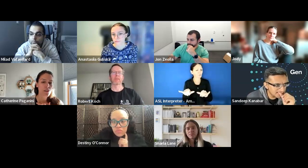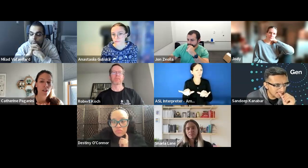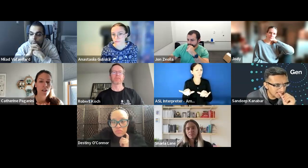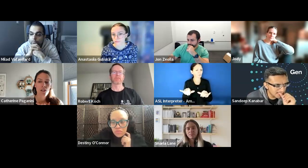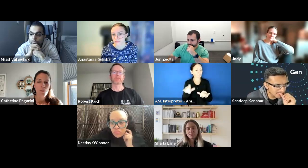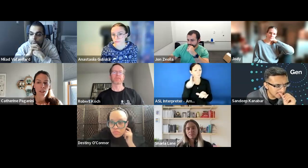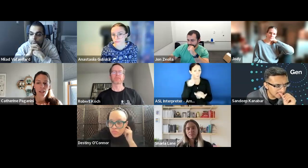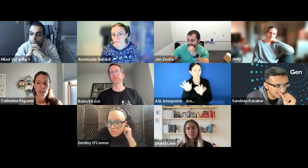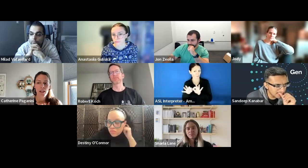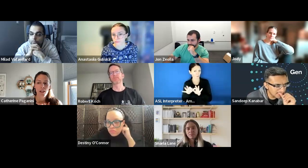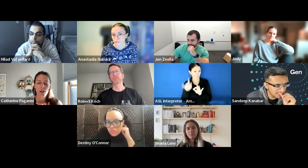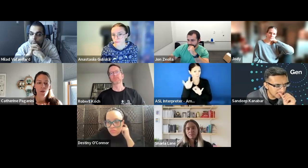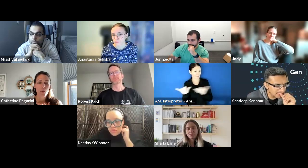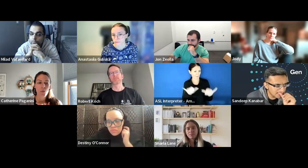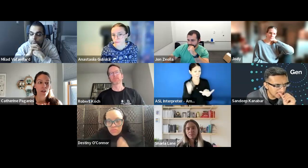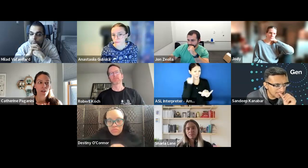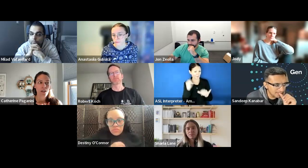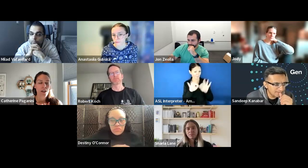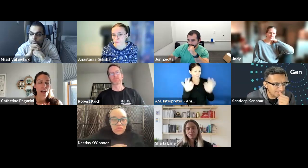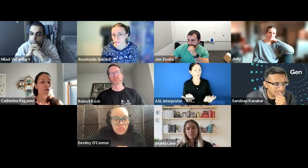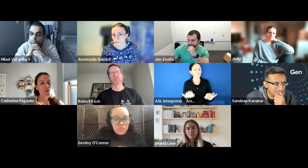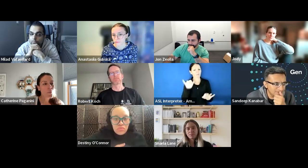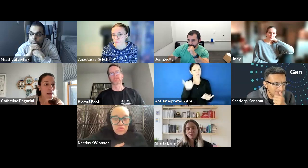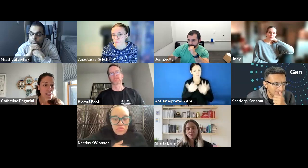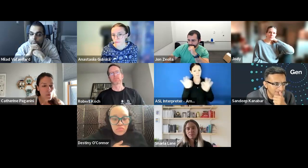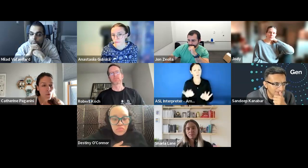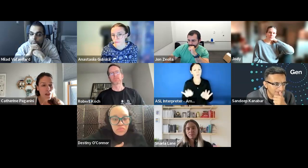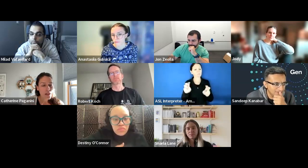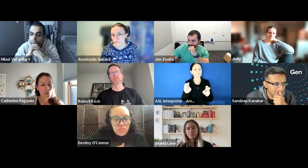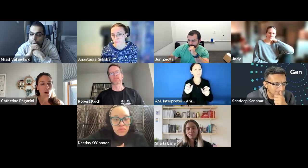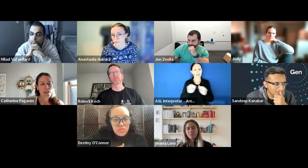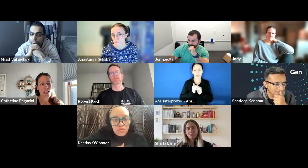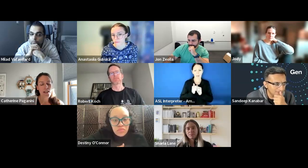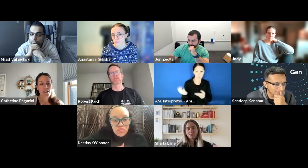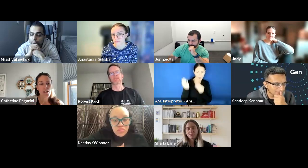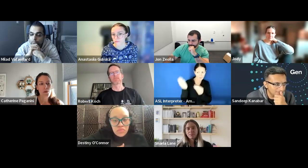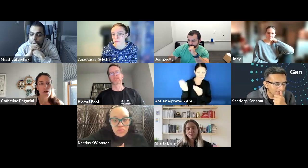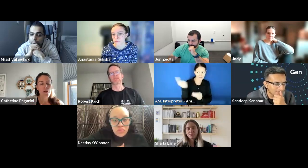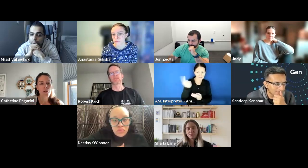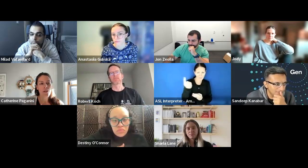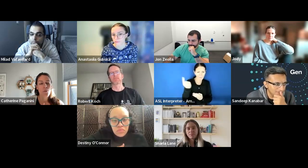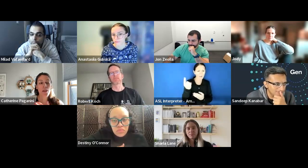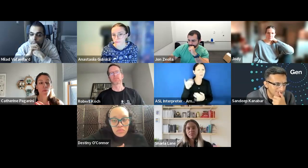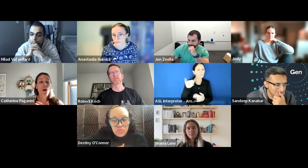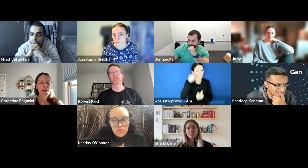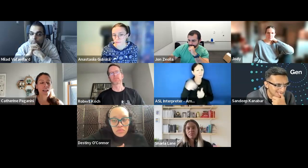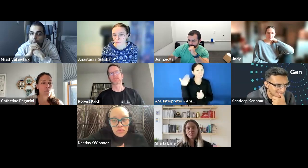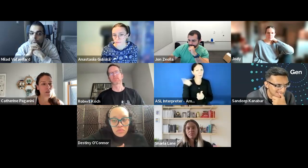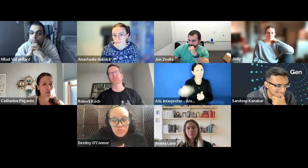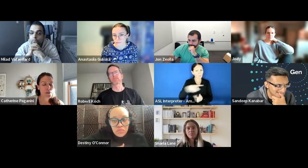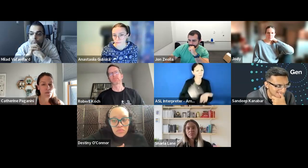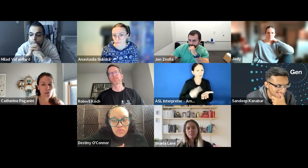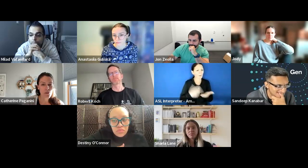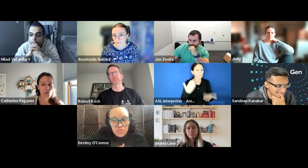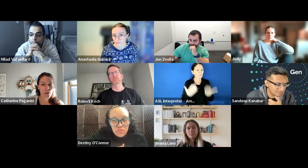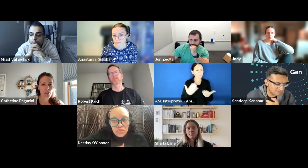for the interpreters. Something where, how do you nominate someone? We were talking last time about maybe not